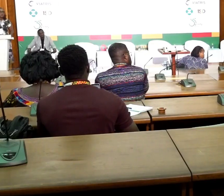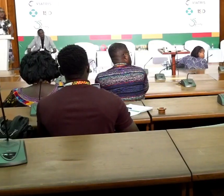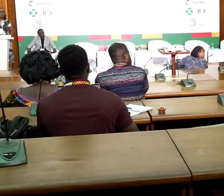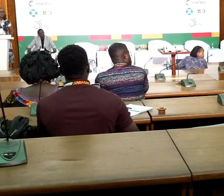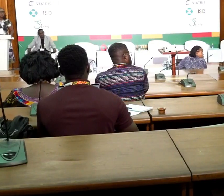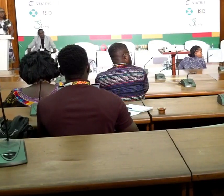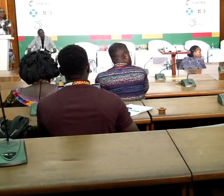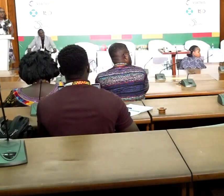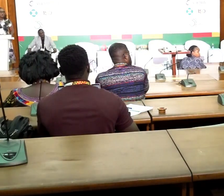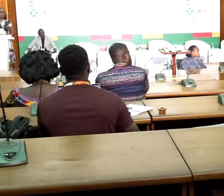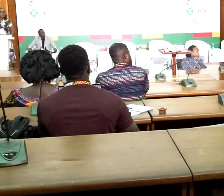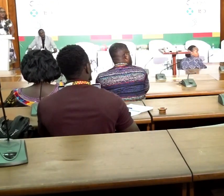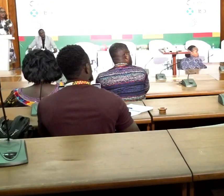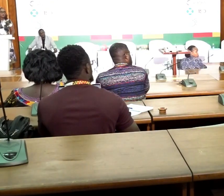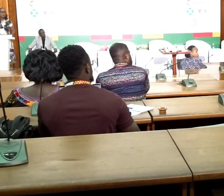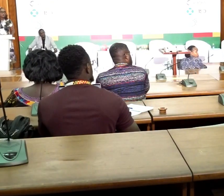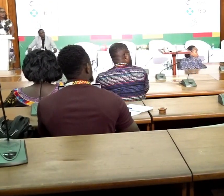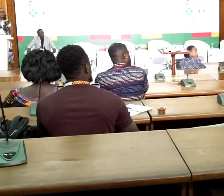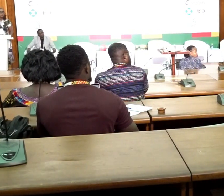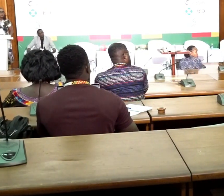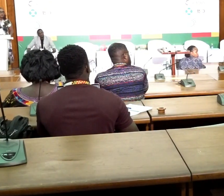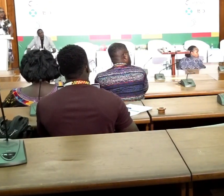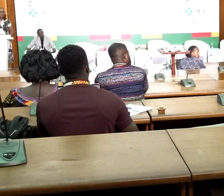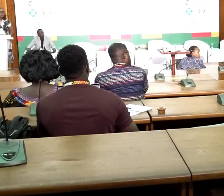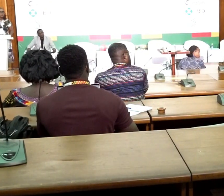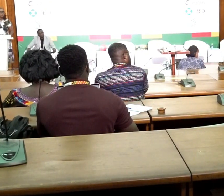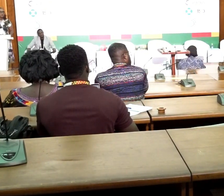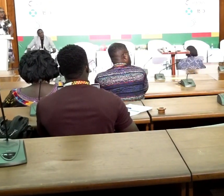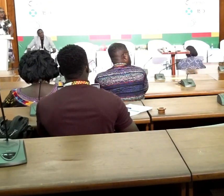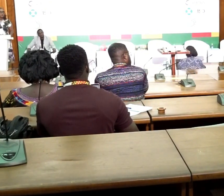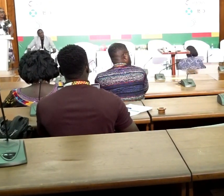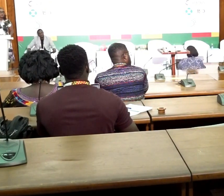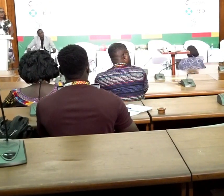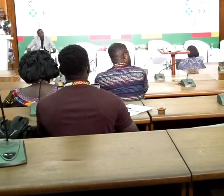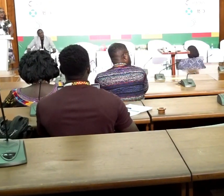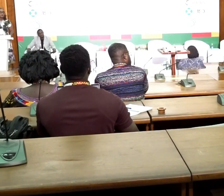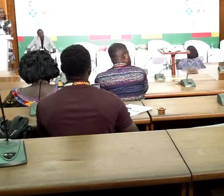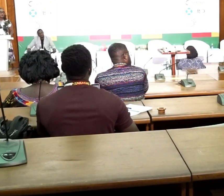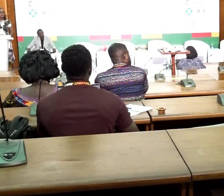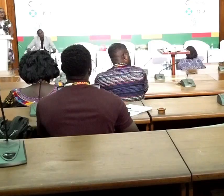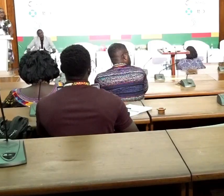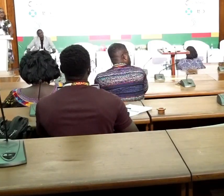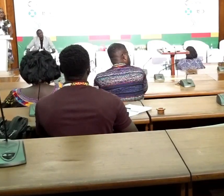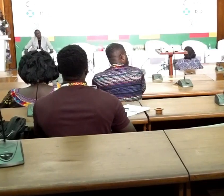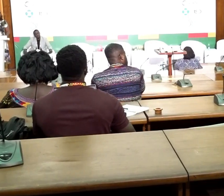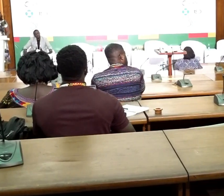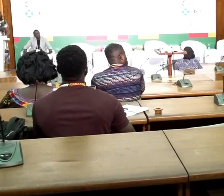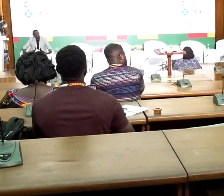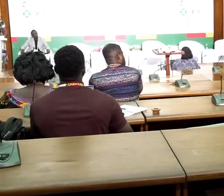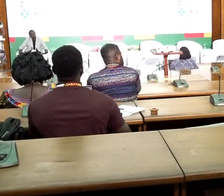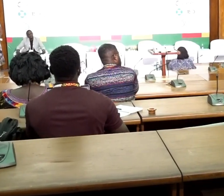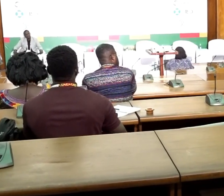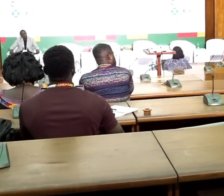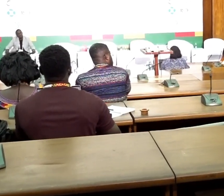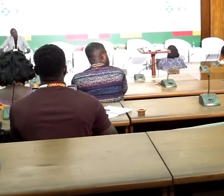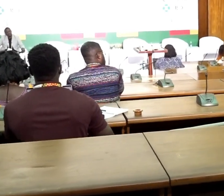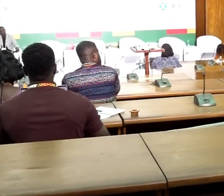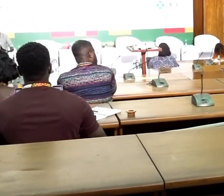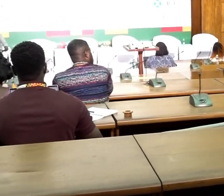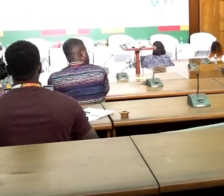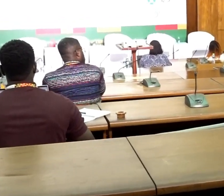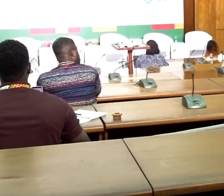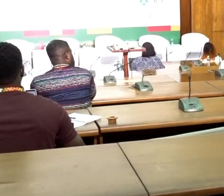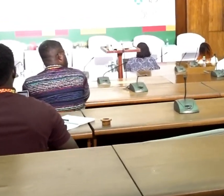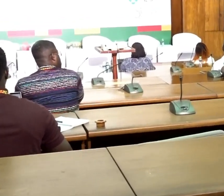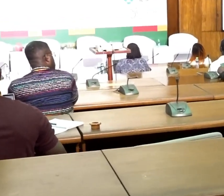One, I noted from the presentation that you said you were grouping them according to the timing